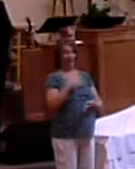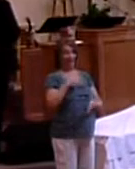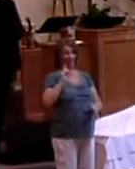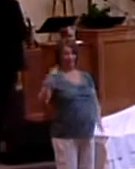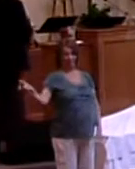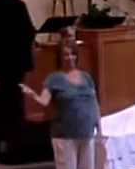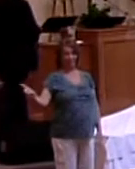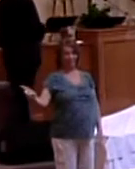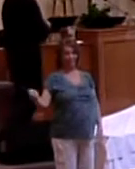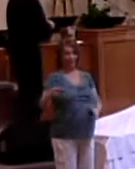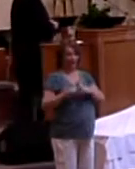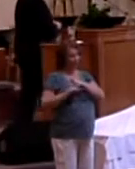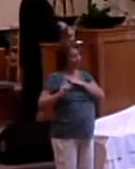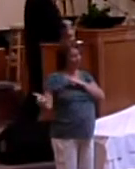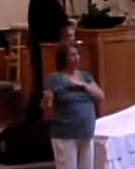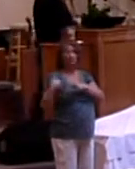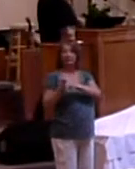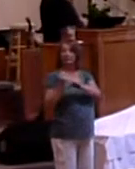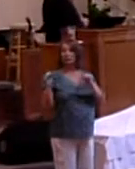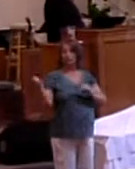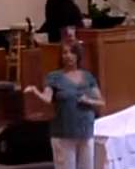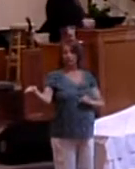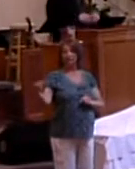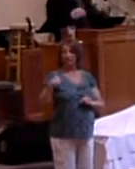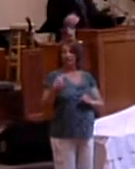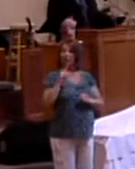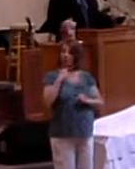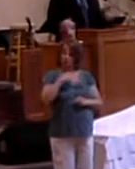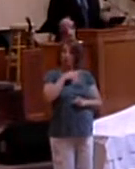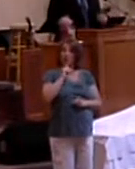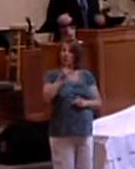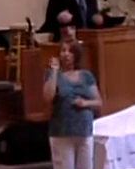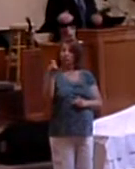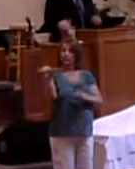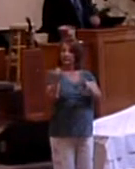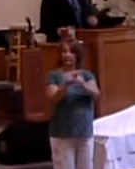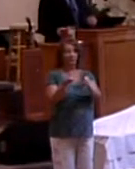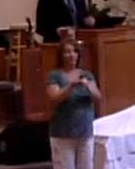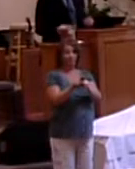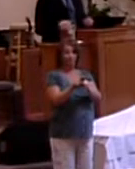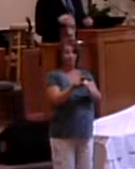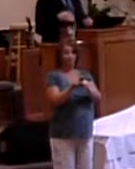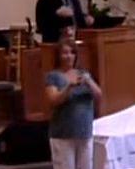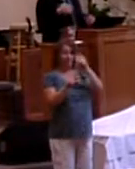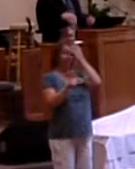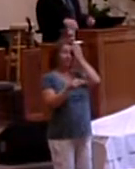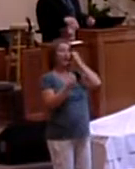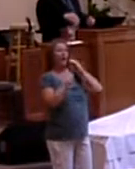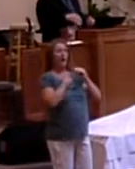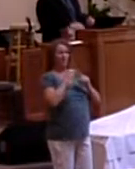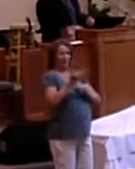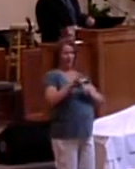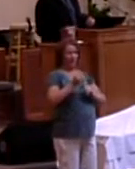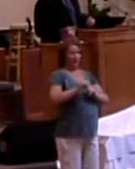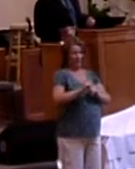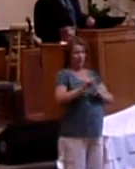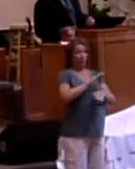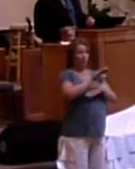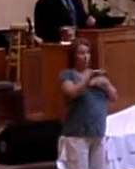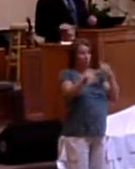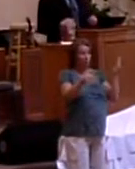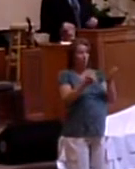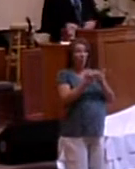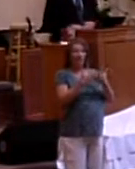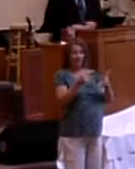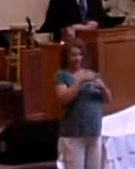here. I'm seeking the refuge. And that's really what we should do. When we get into trouble, like it's saying here, I am convinced that all of these things